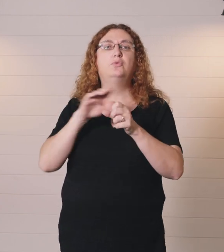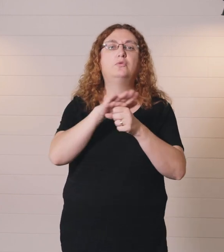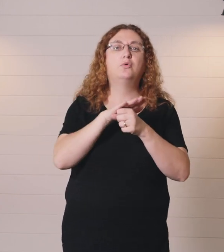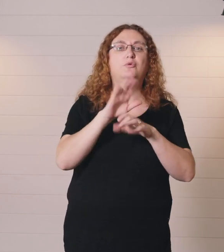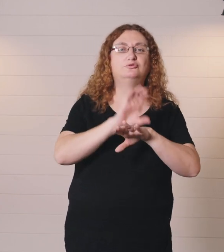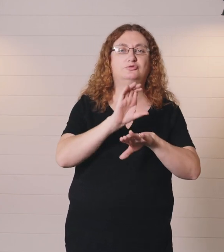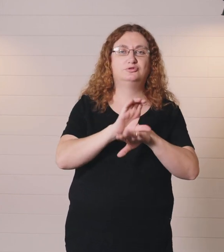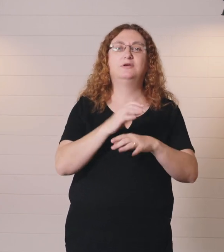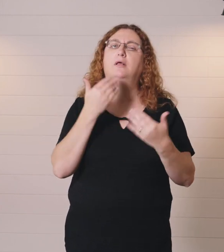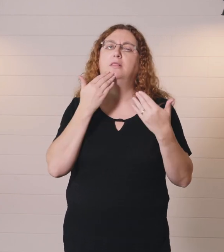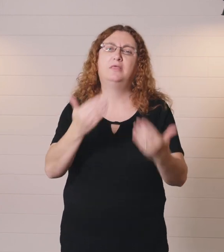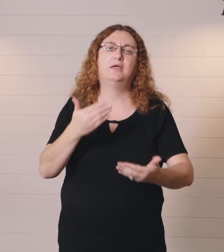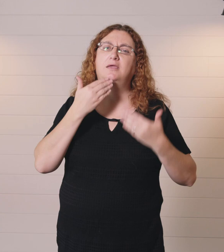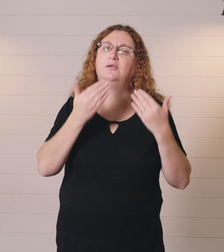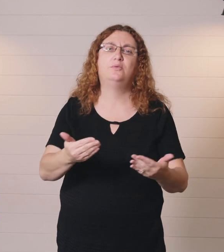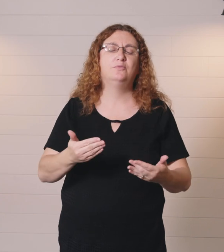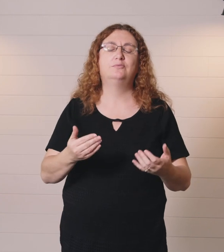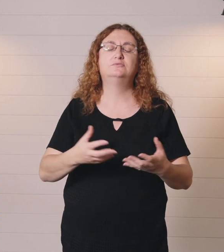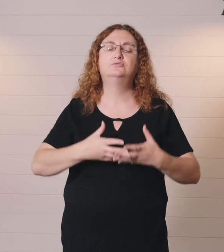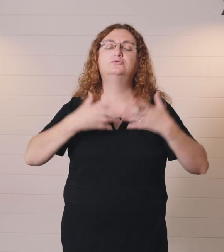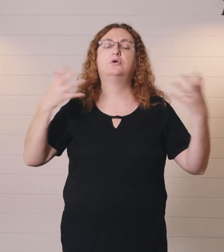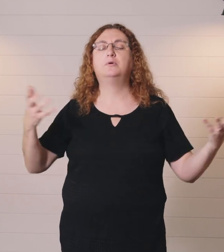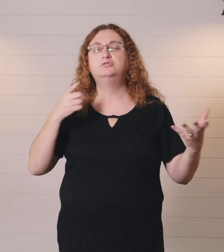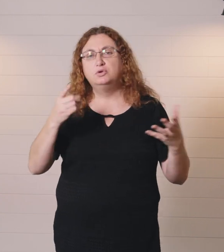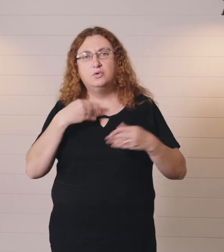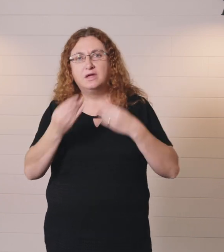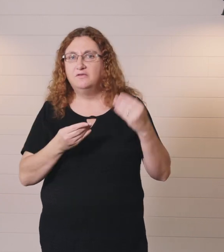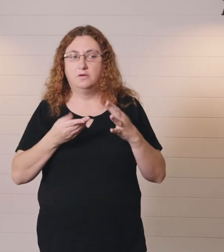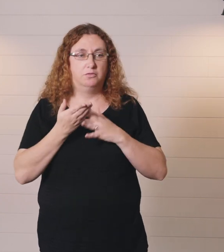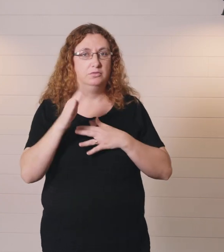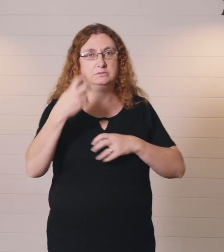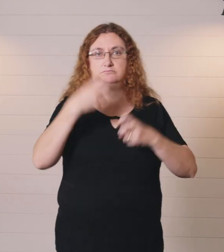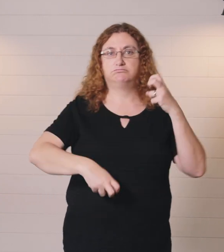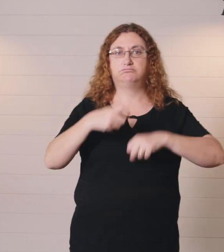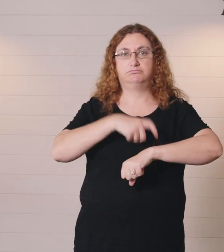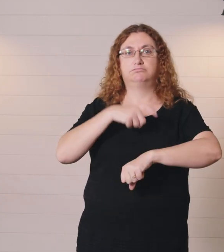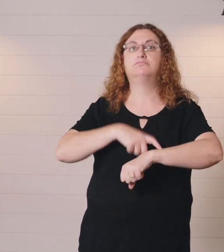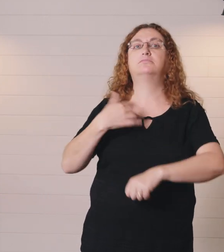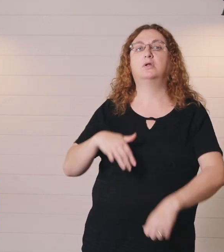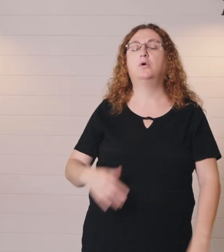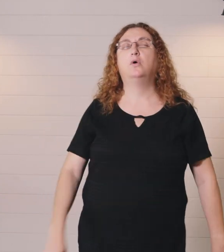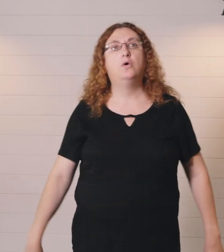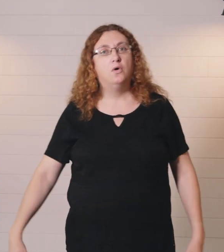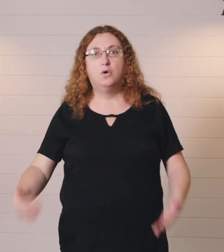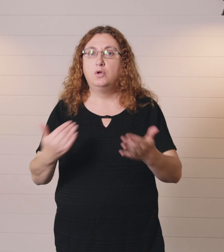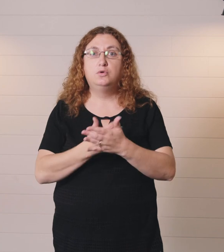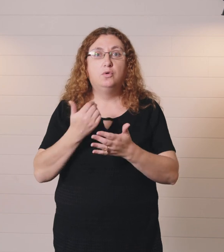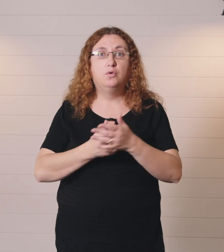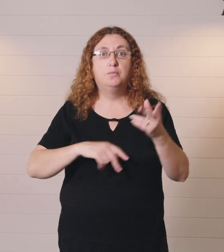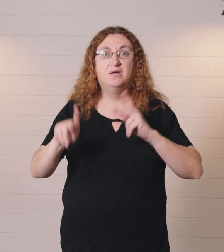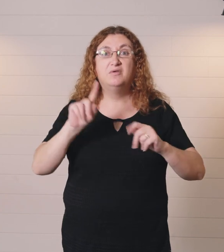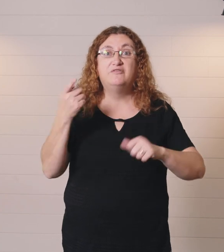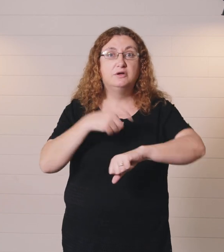local churches. And Northview, I want to thank you for the way you have given through this very difficult time. We've had new